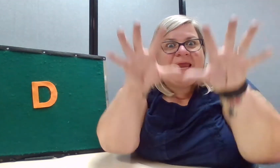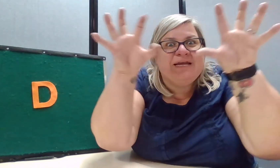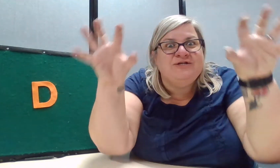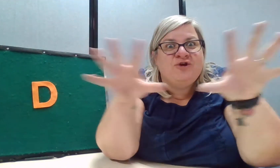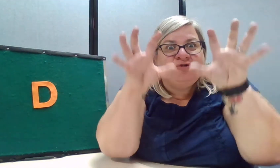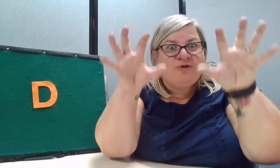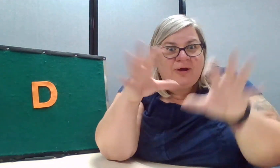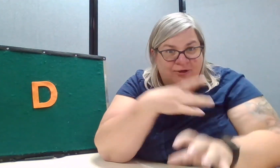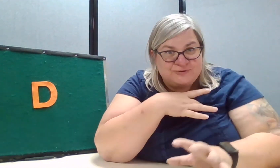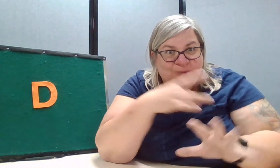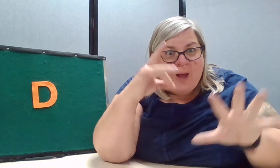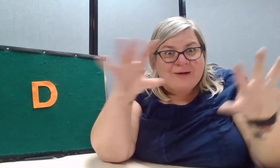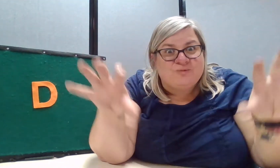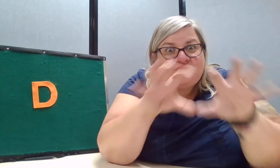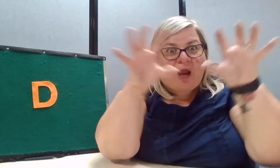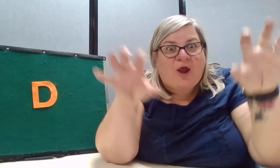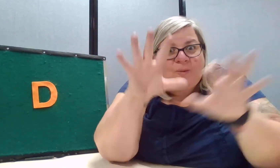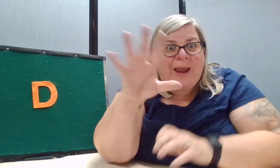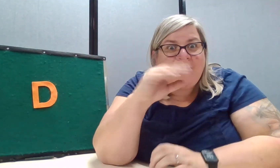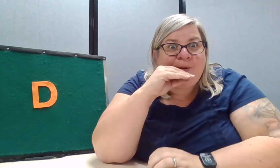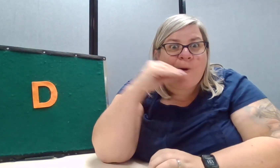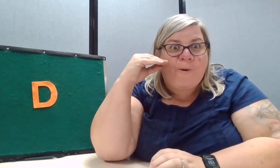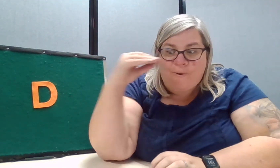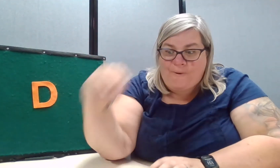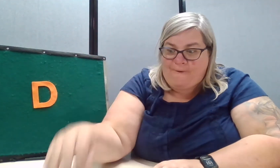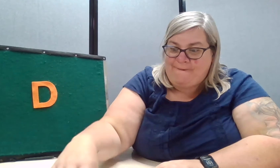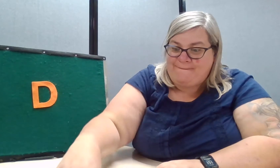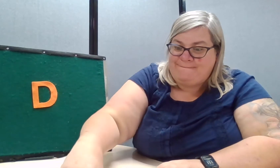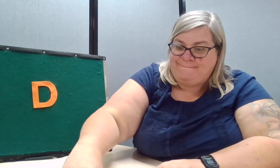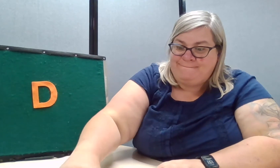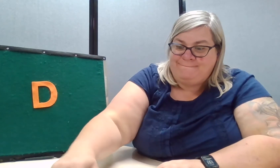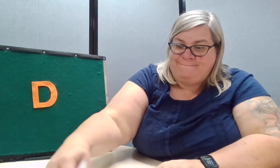Decorate. Do you like to decorate your home for Halloween?